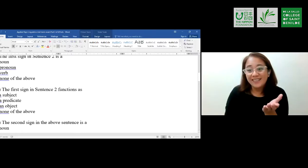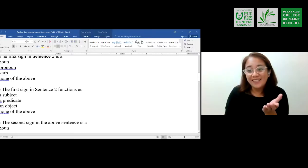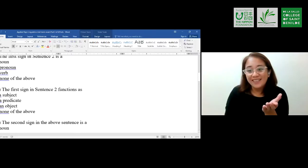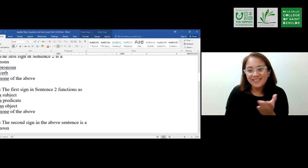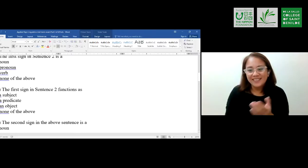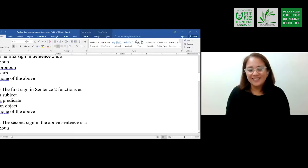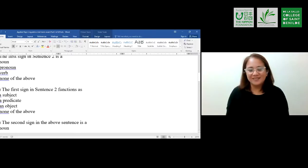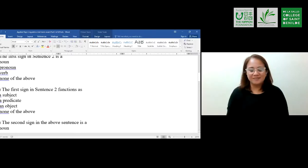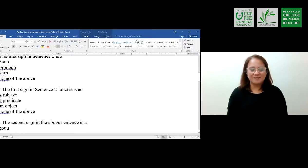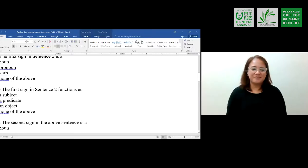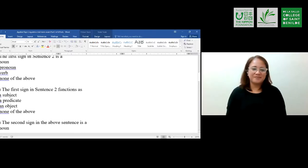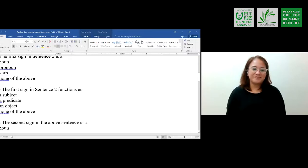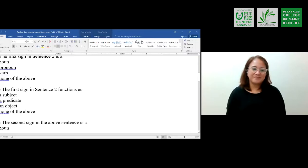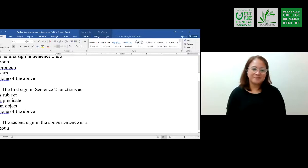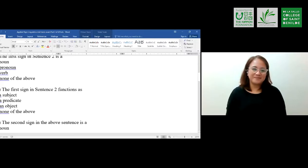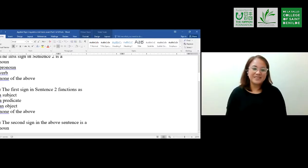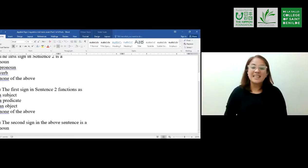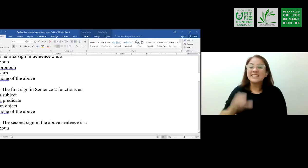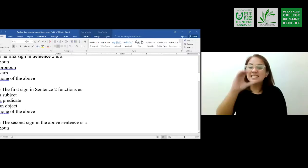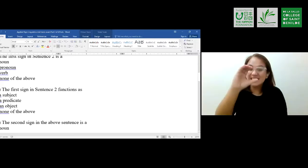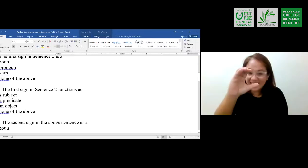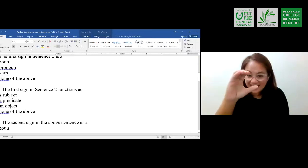C. C, yes, an object.